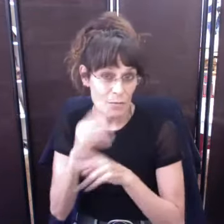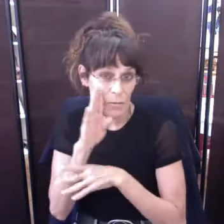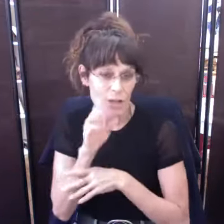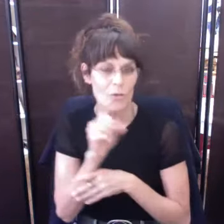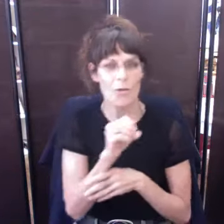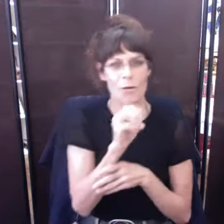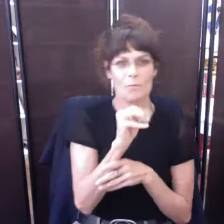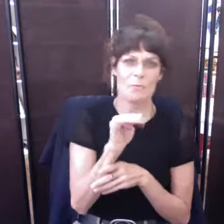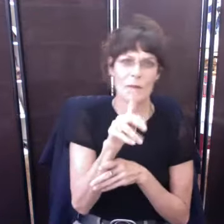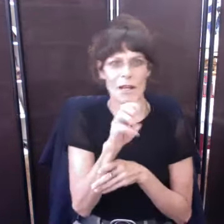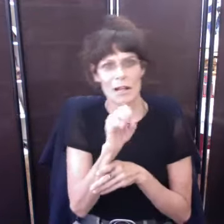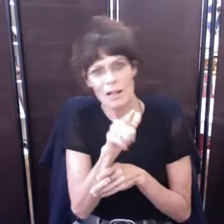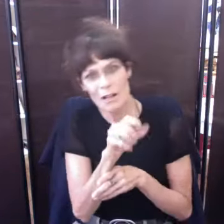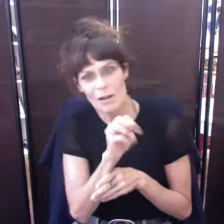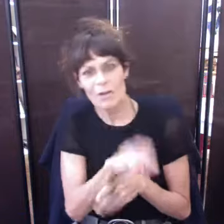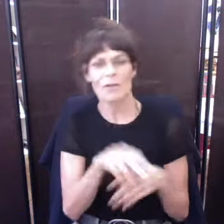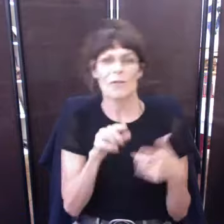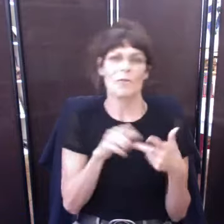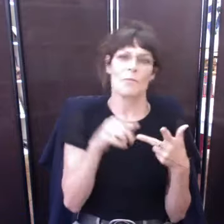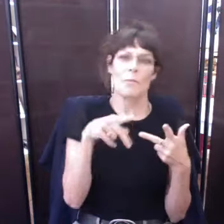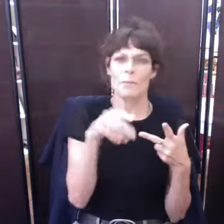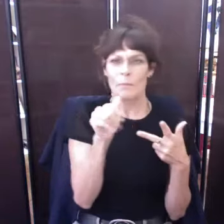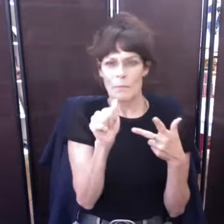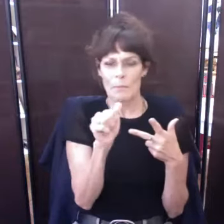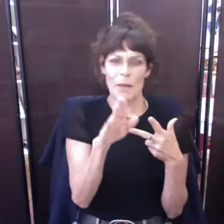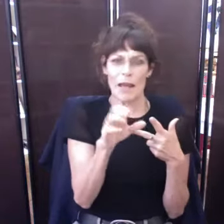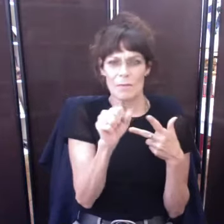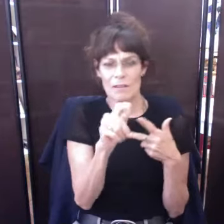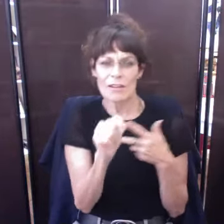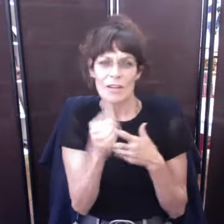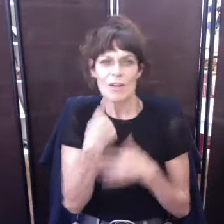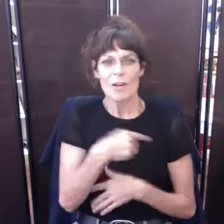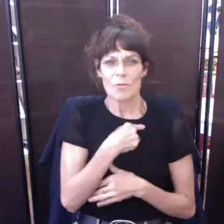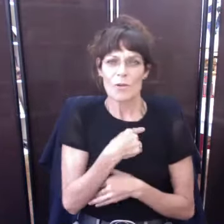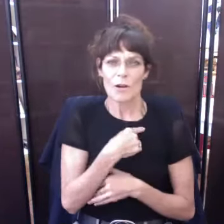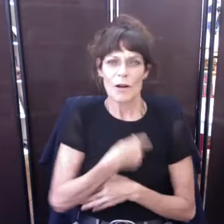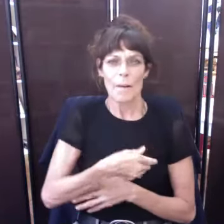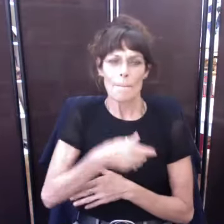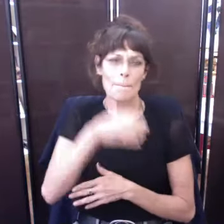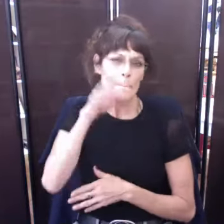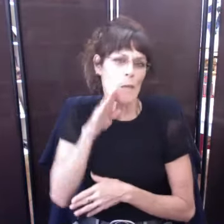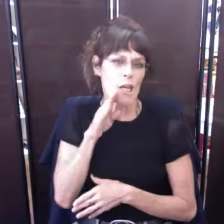and Pabst Blue Ribbon, all that, right? So we're a beer drinking country. And oh